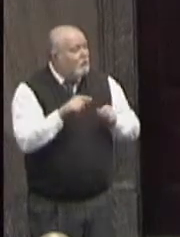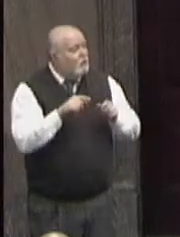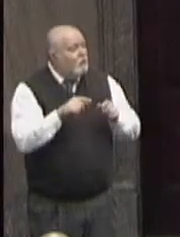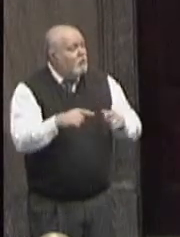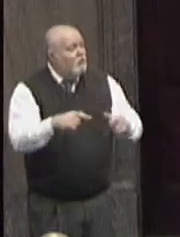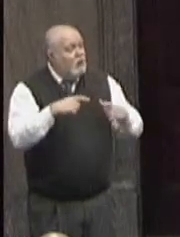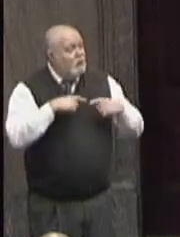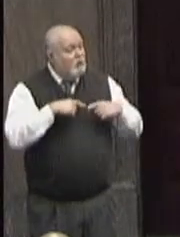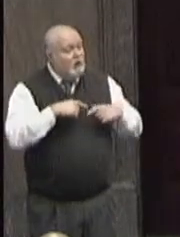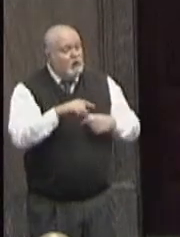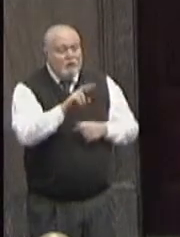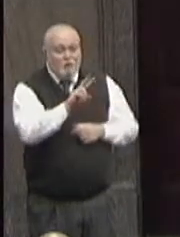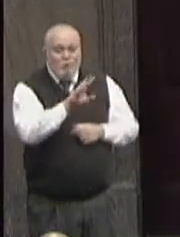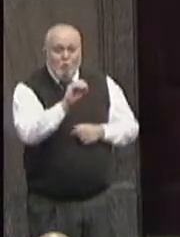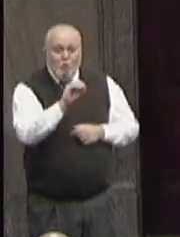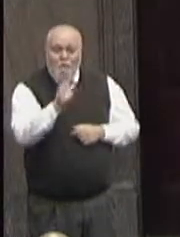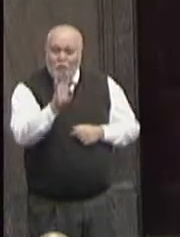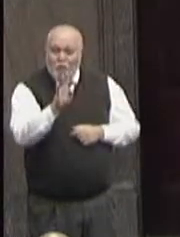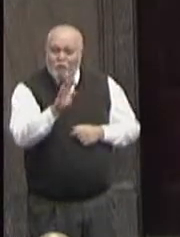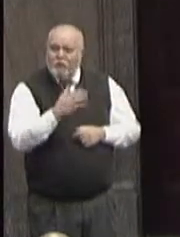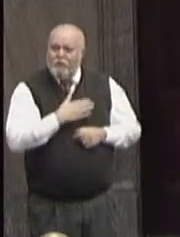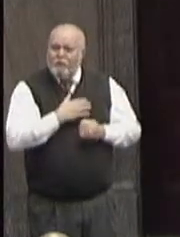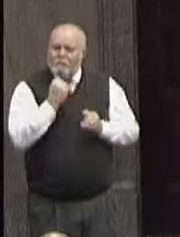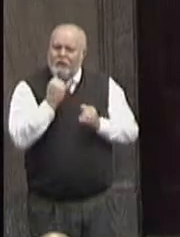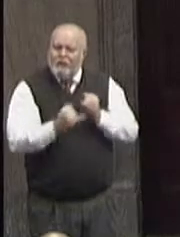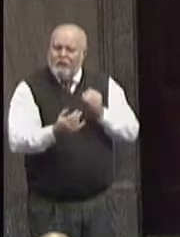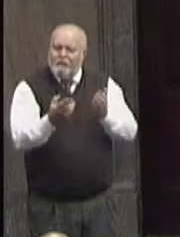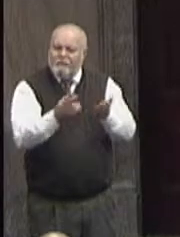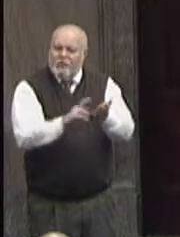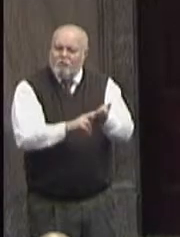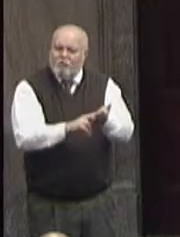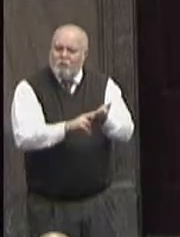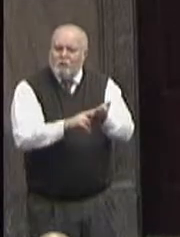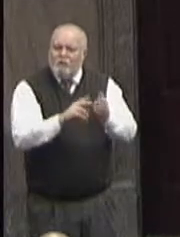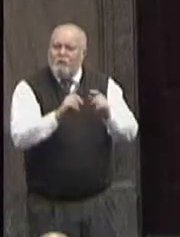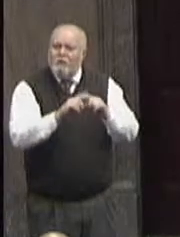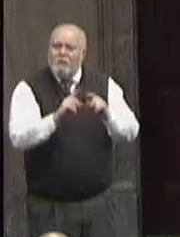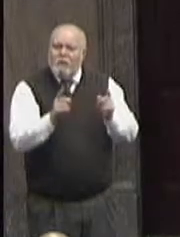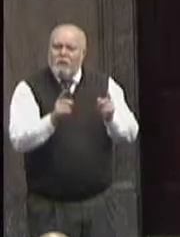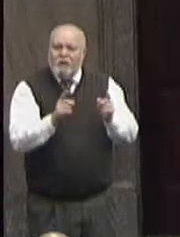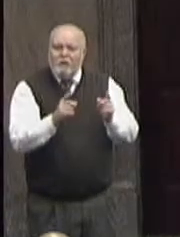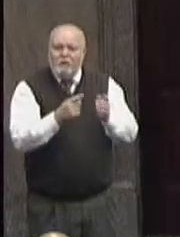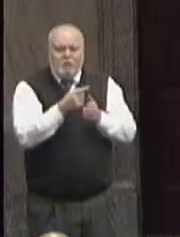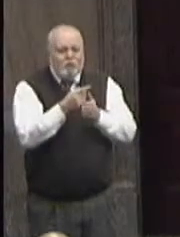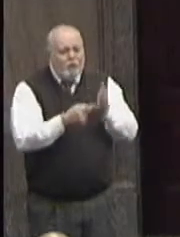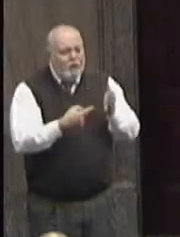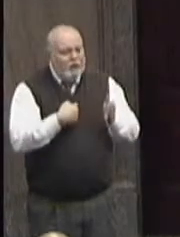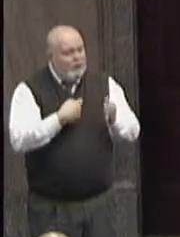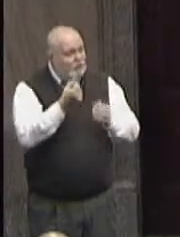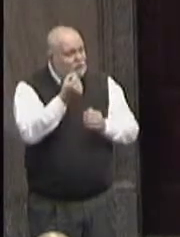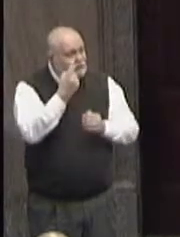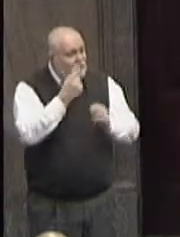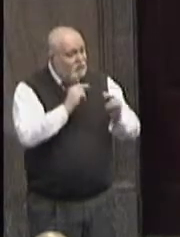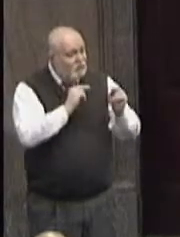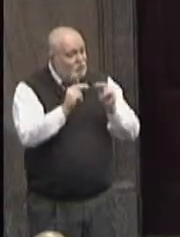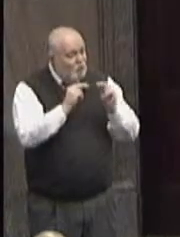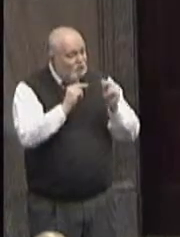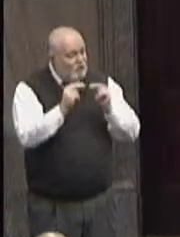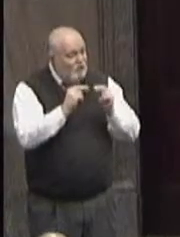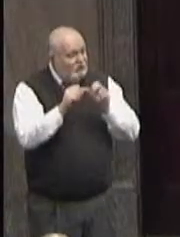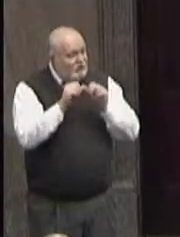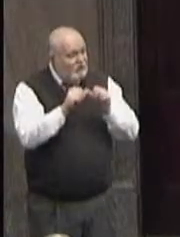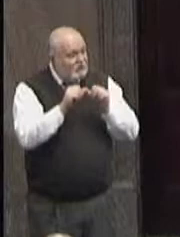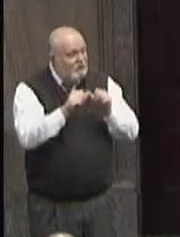in 2004, this was my last contract, but to what I understand, negotiations continue going this